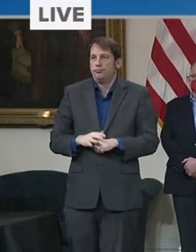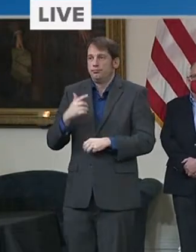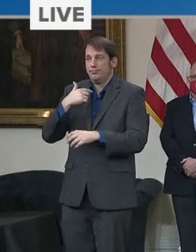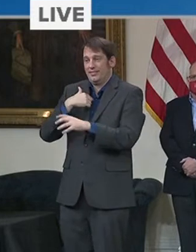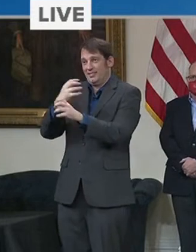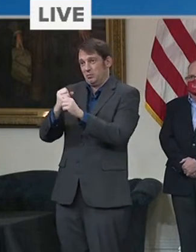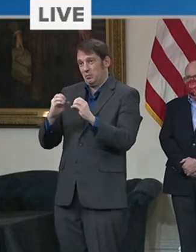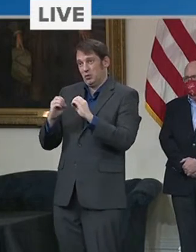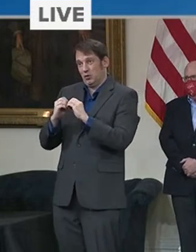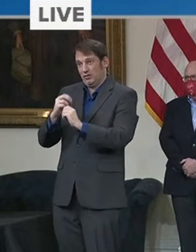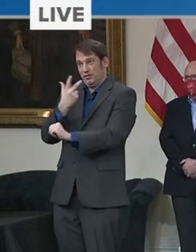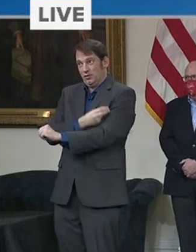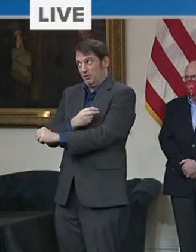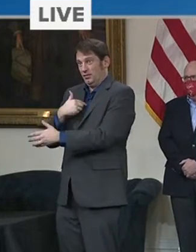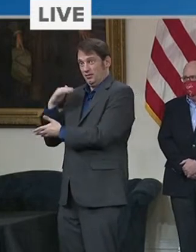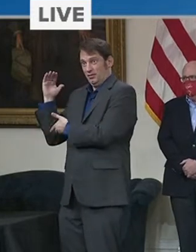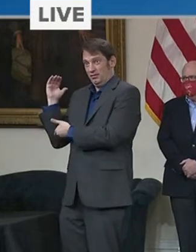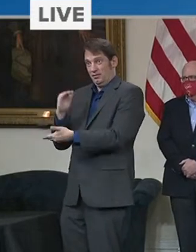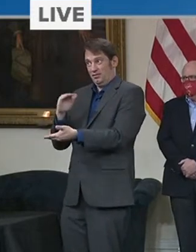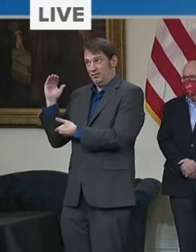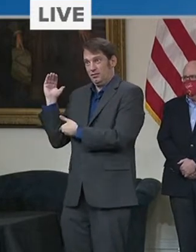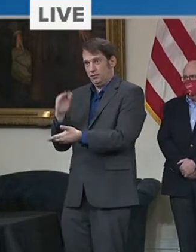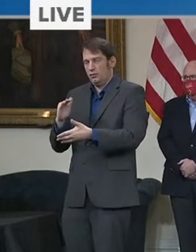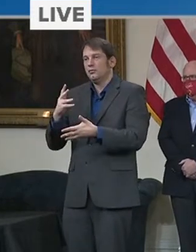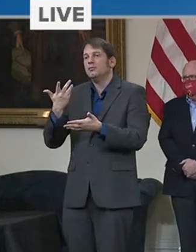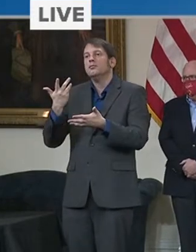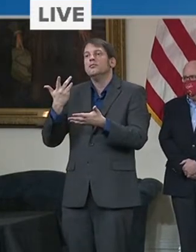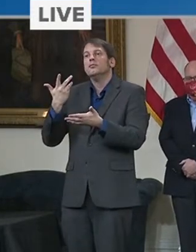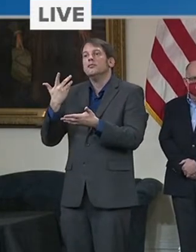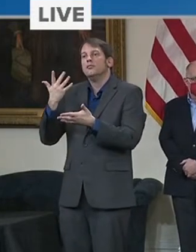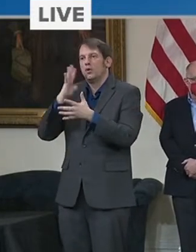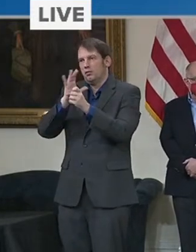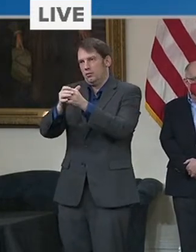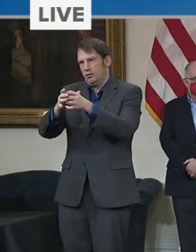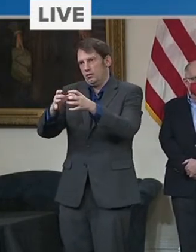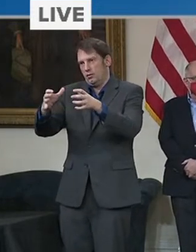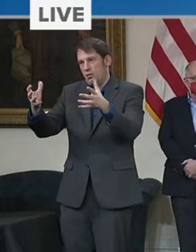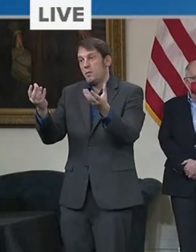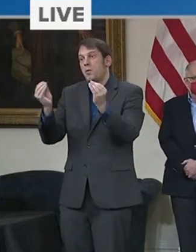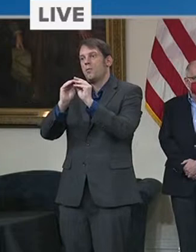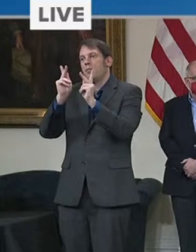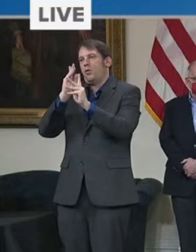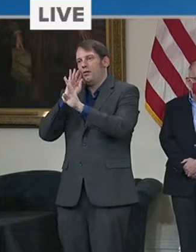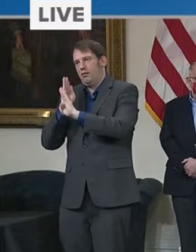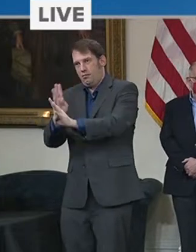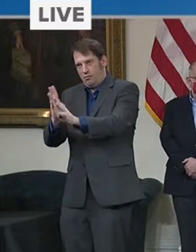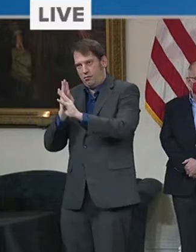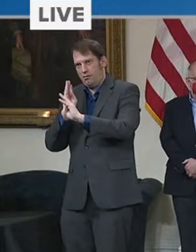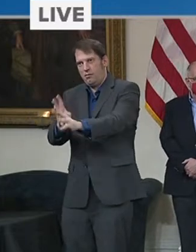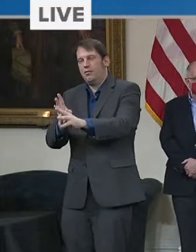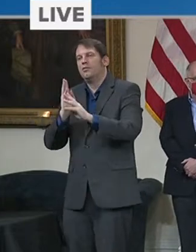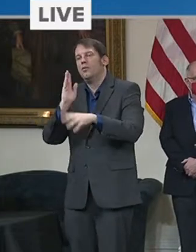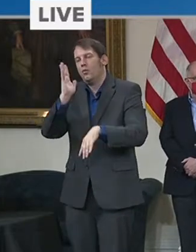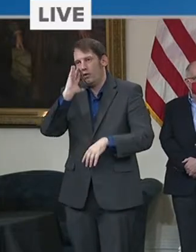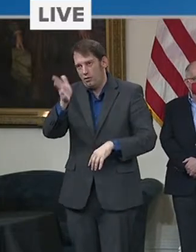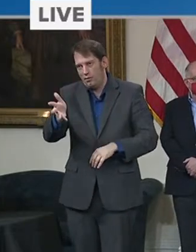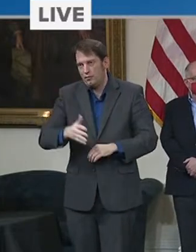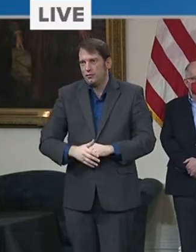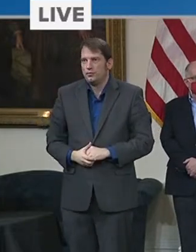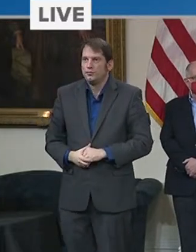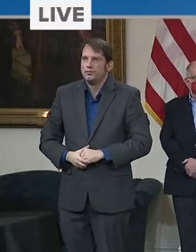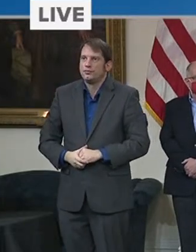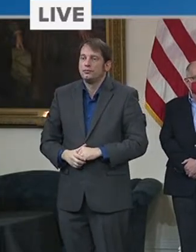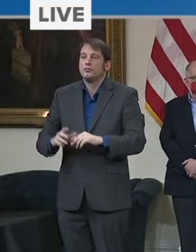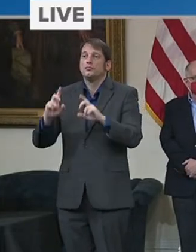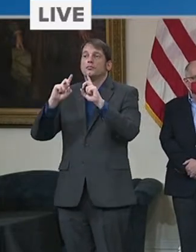we can scale up these operations to serve more and more Marylanders. The Department of Health created a